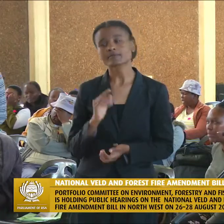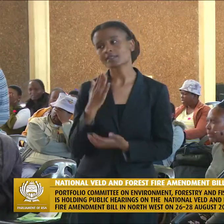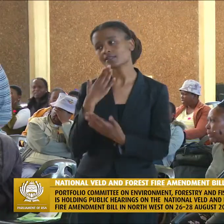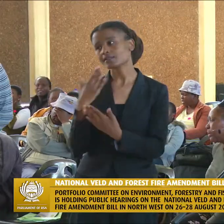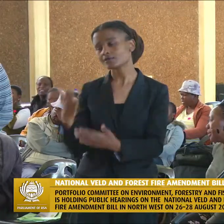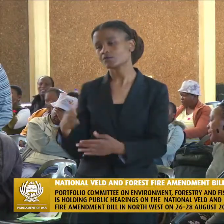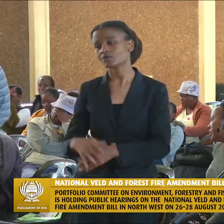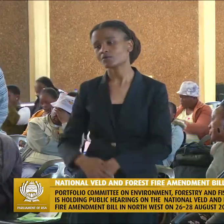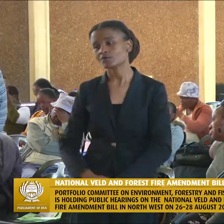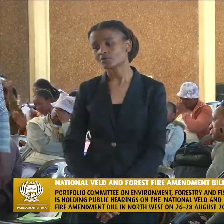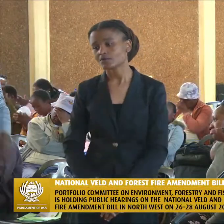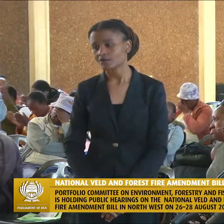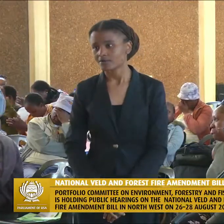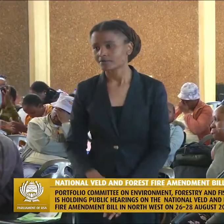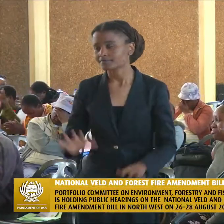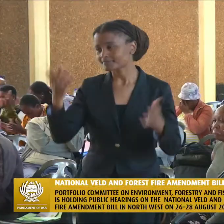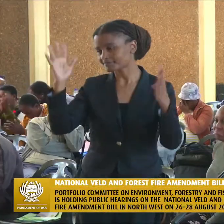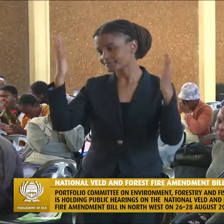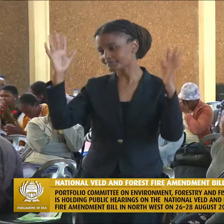i thank you